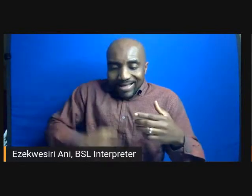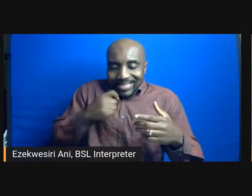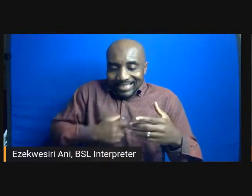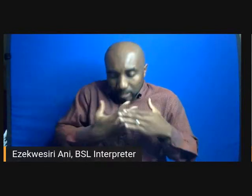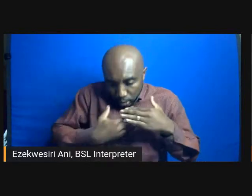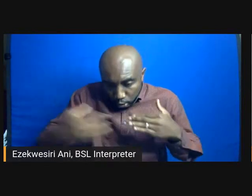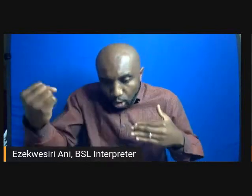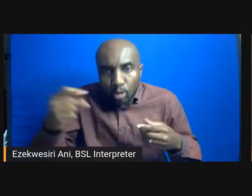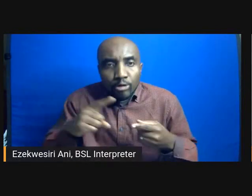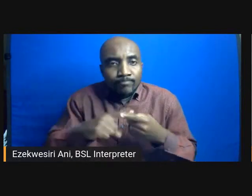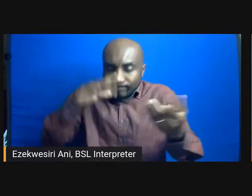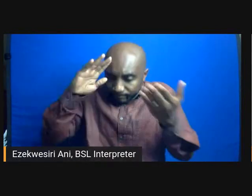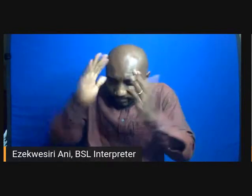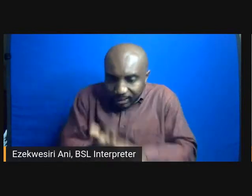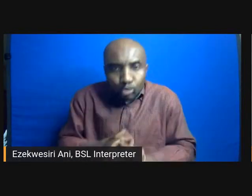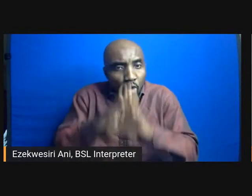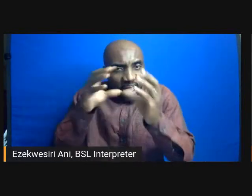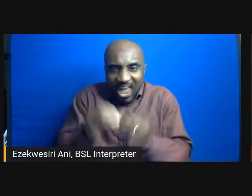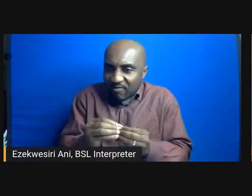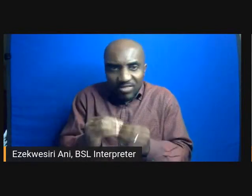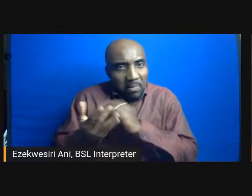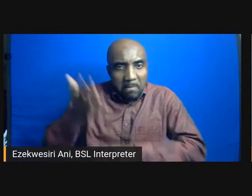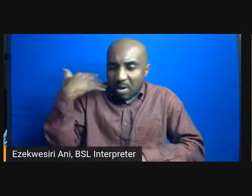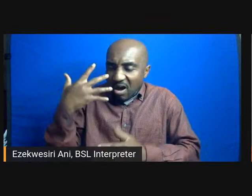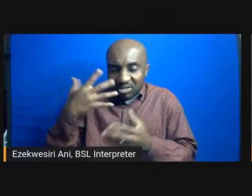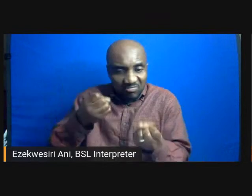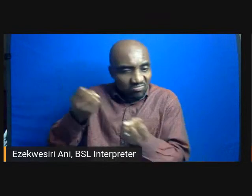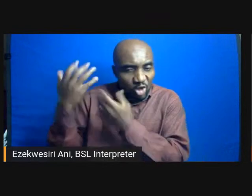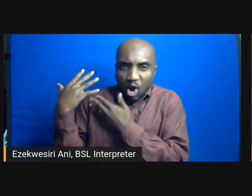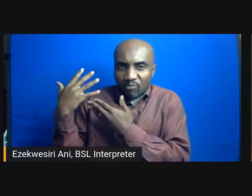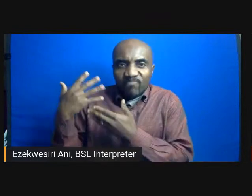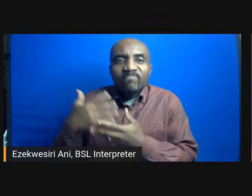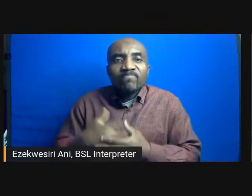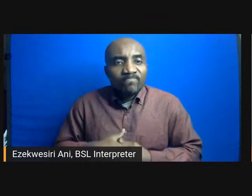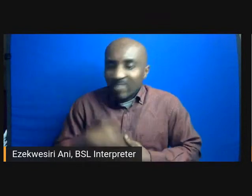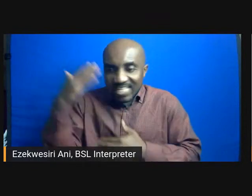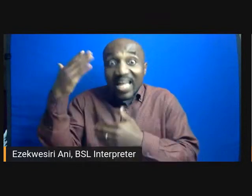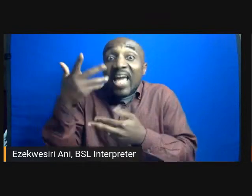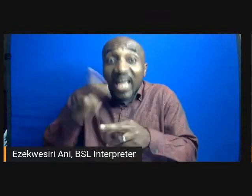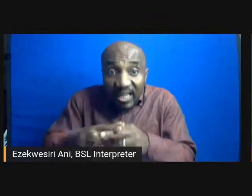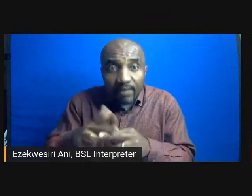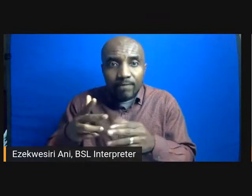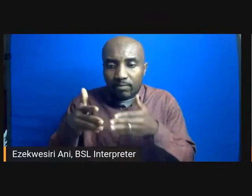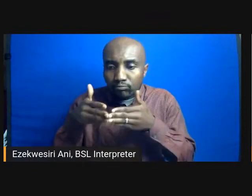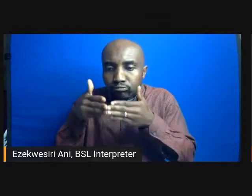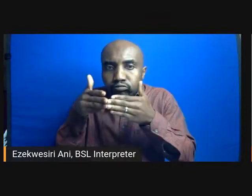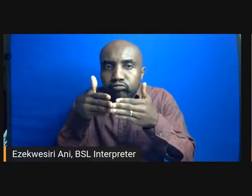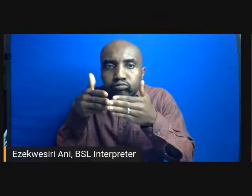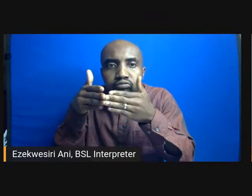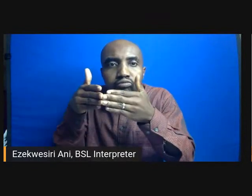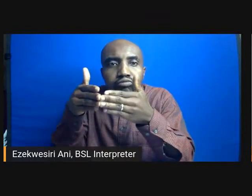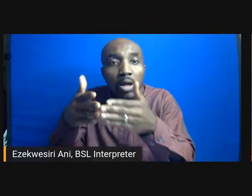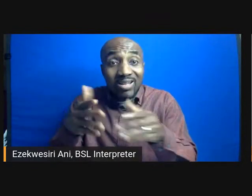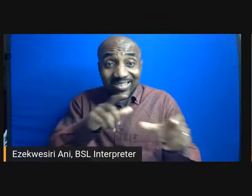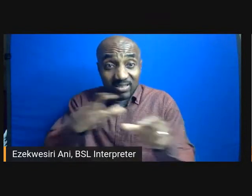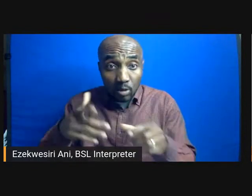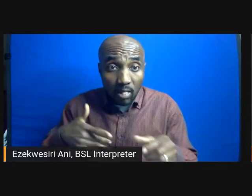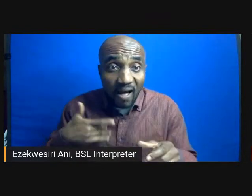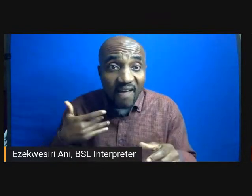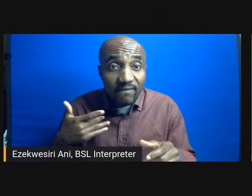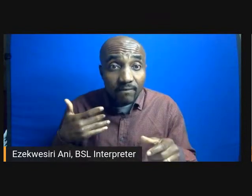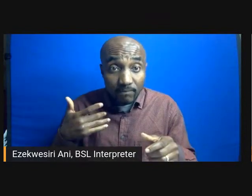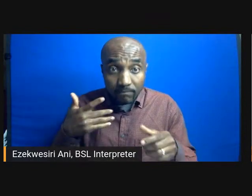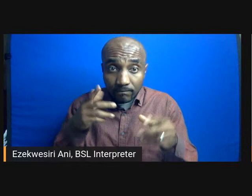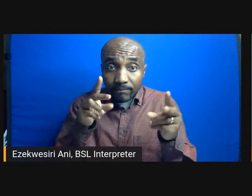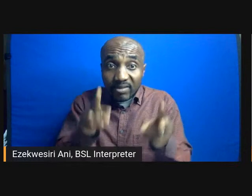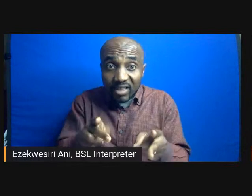would be destroyed forever. That is, if they survived the journey. What is known